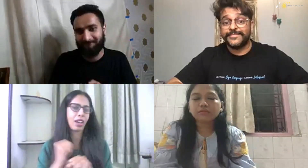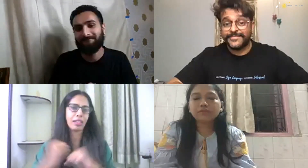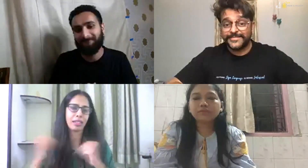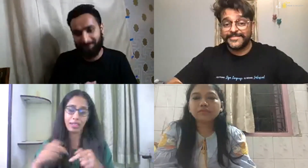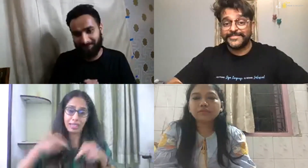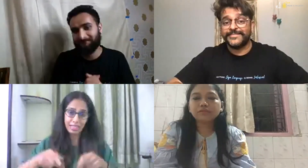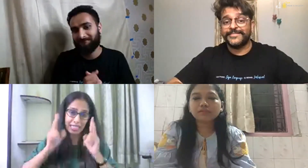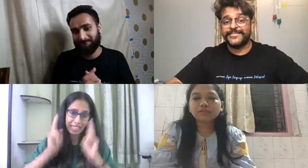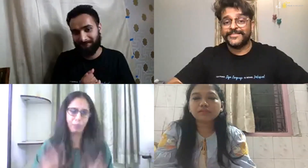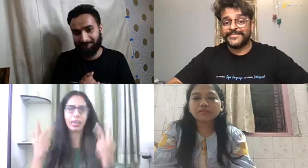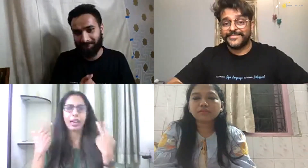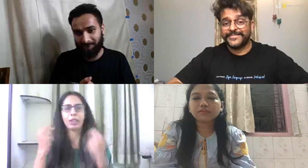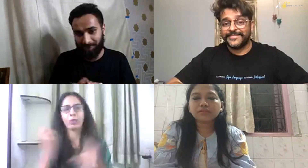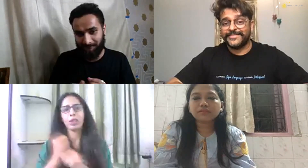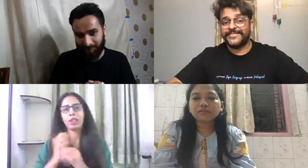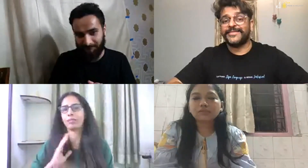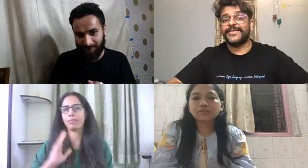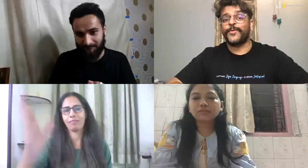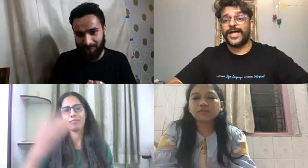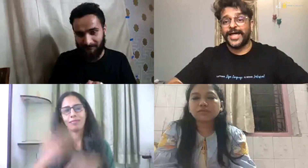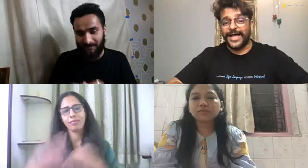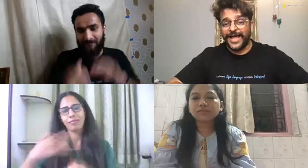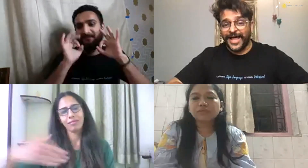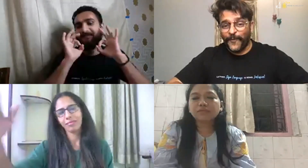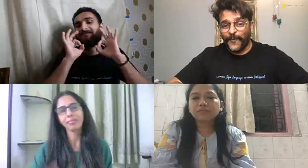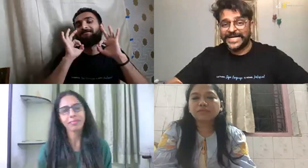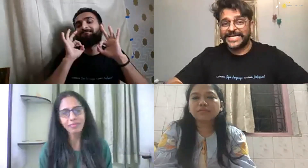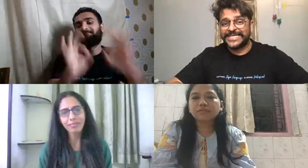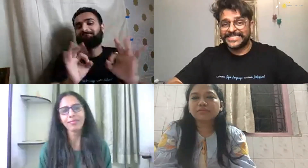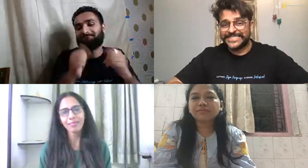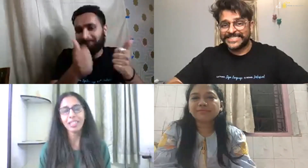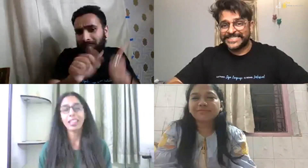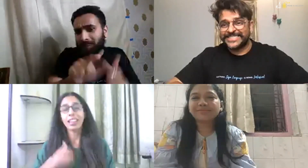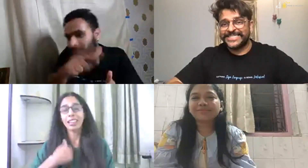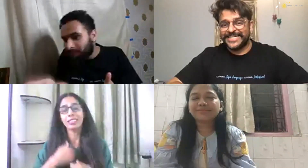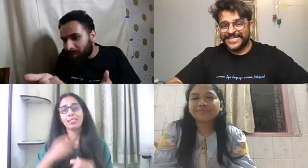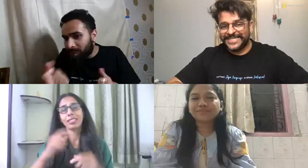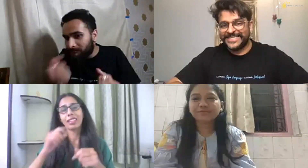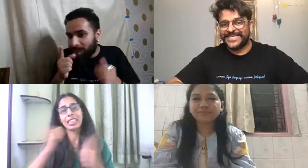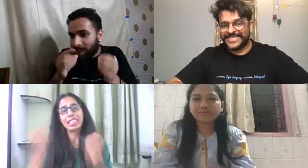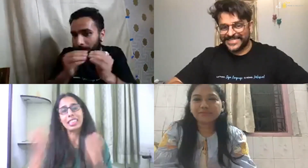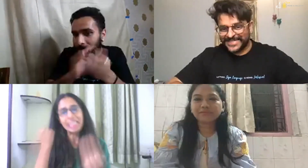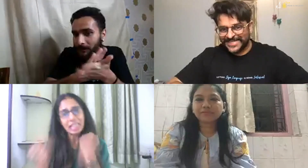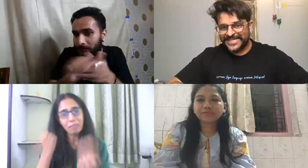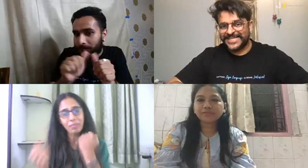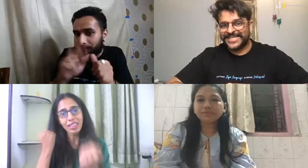work, and still I'm doing the same work, the hairdressing work. 18 years. 18